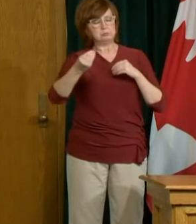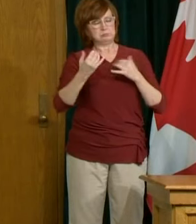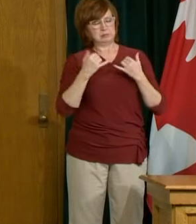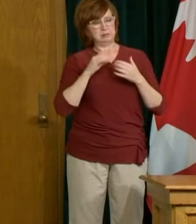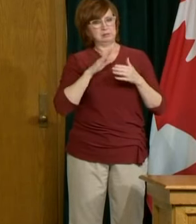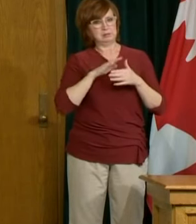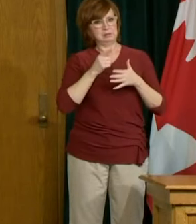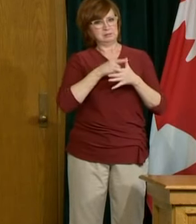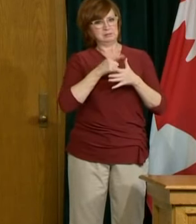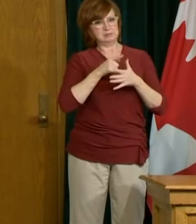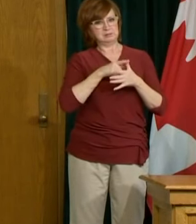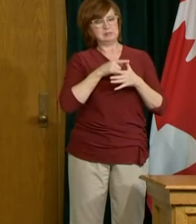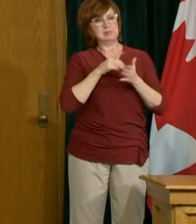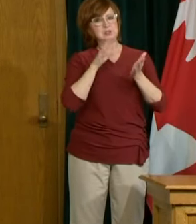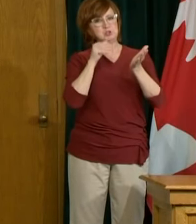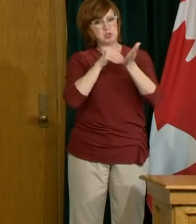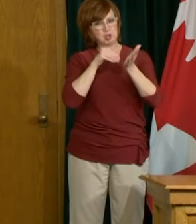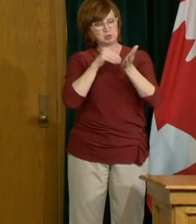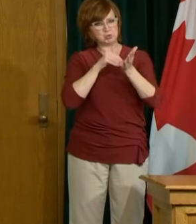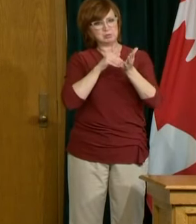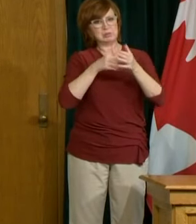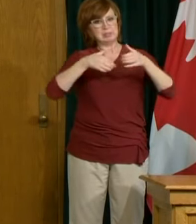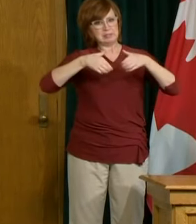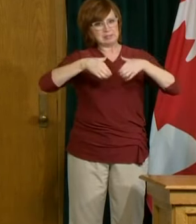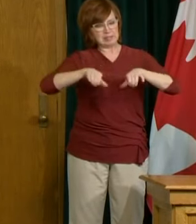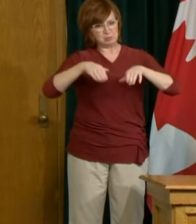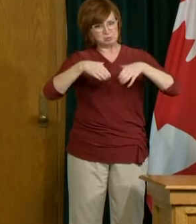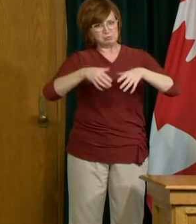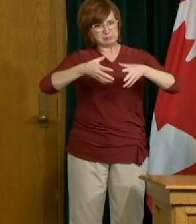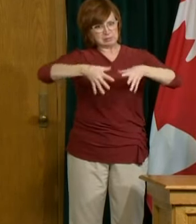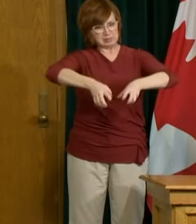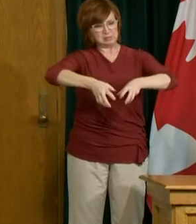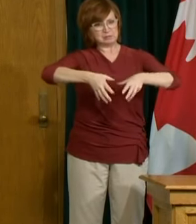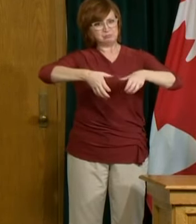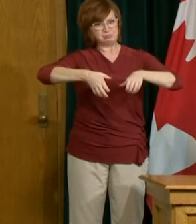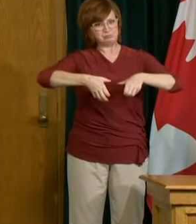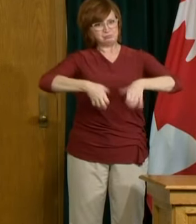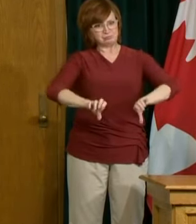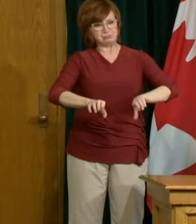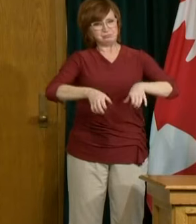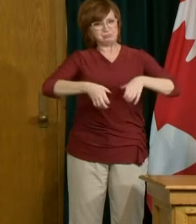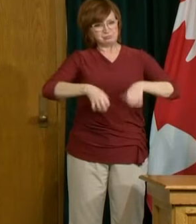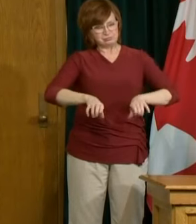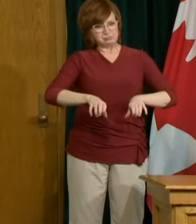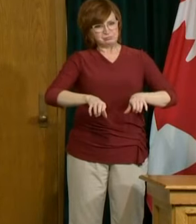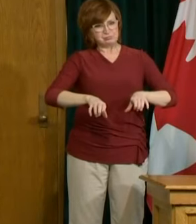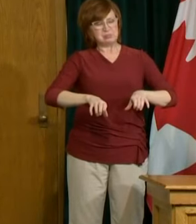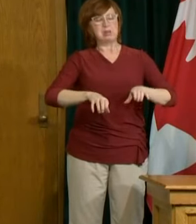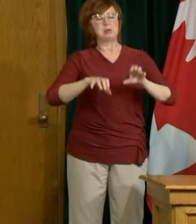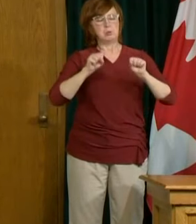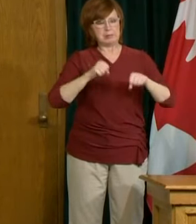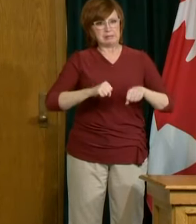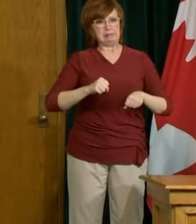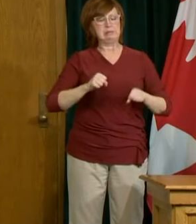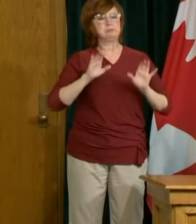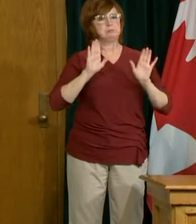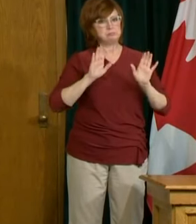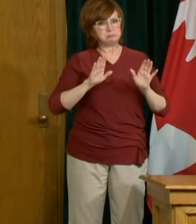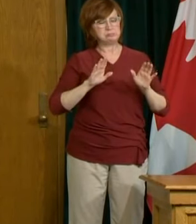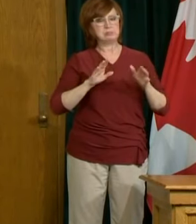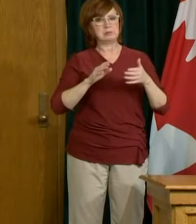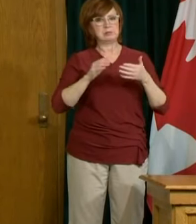services. And those businesses have also set clear criteria about how you can enter. You shouldn't go if you're symptomatic, spacing in